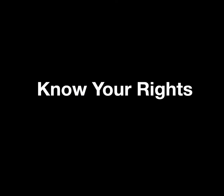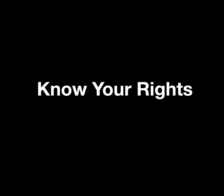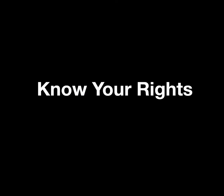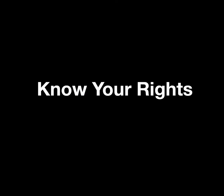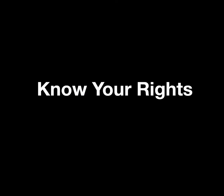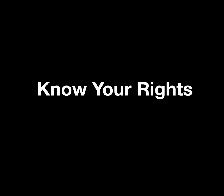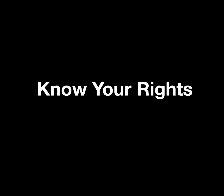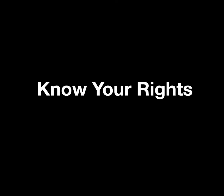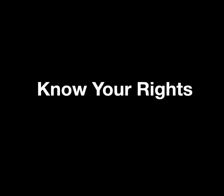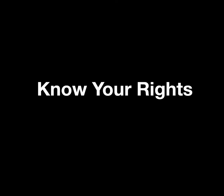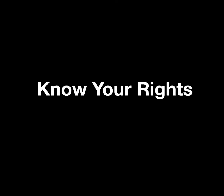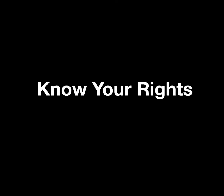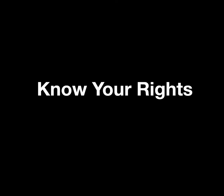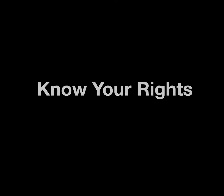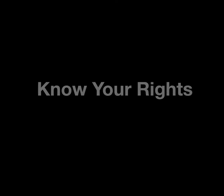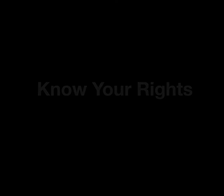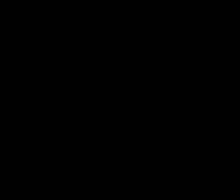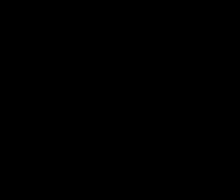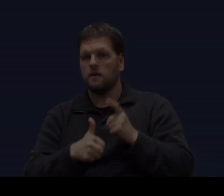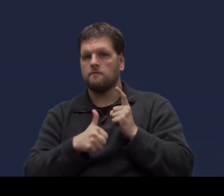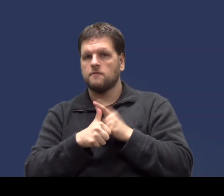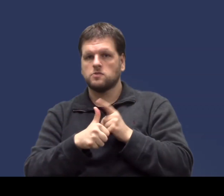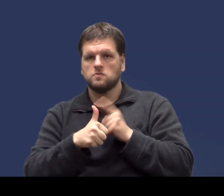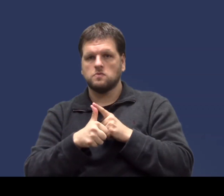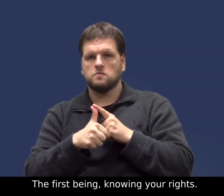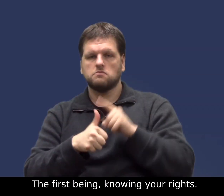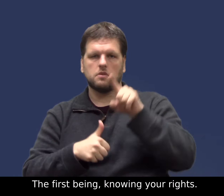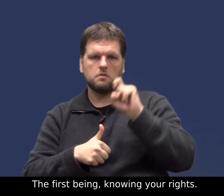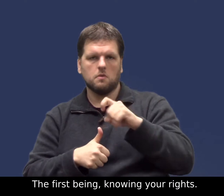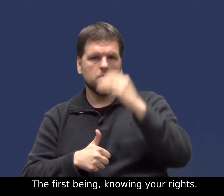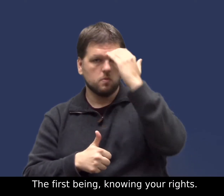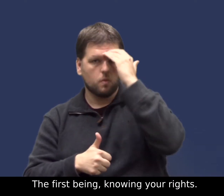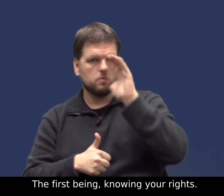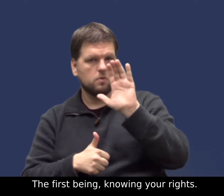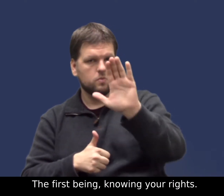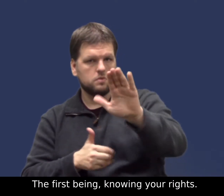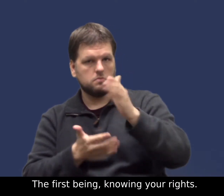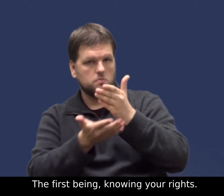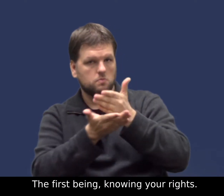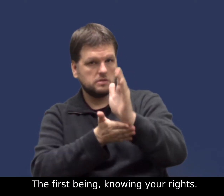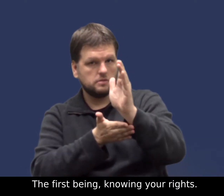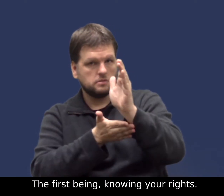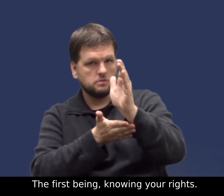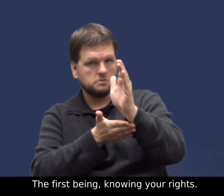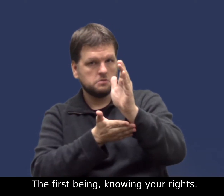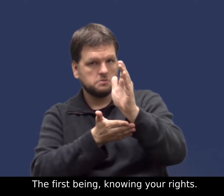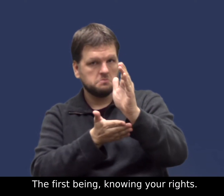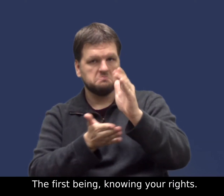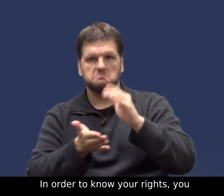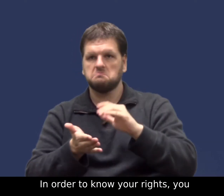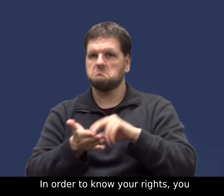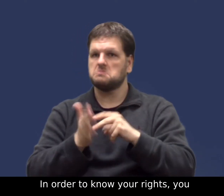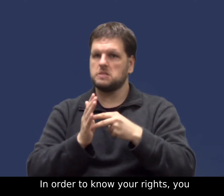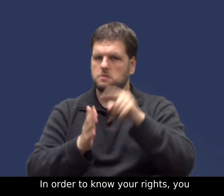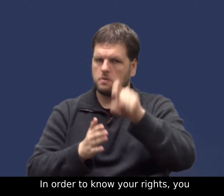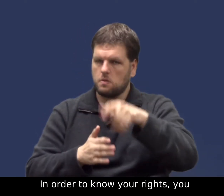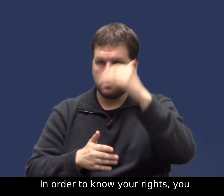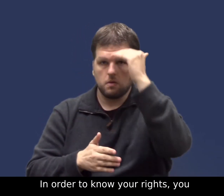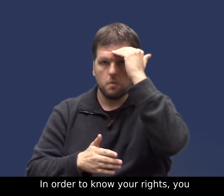Know your rights. The first being knowing your rights. In order to know your rights,